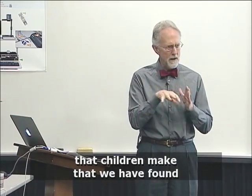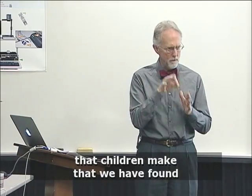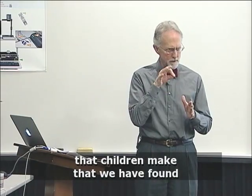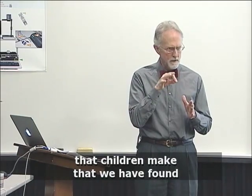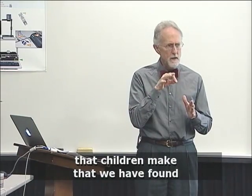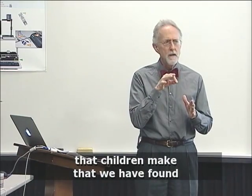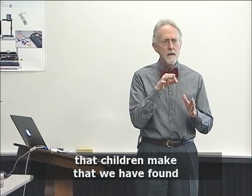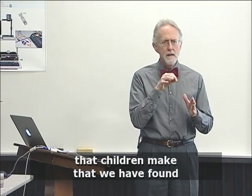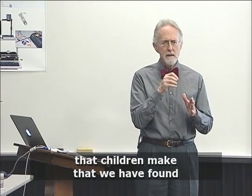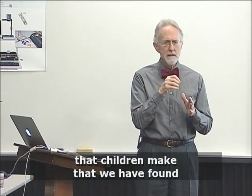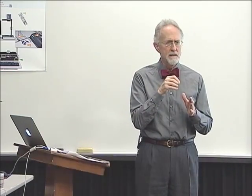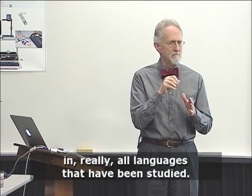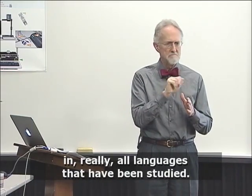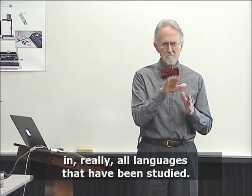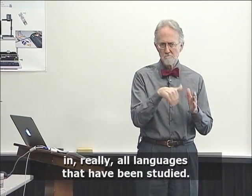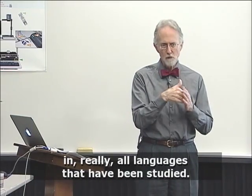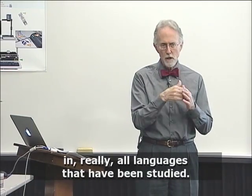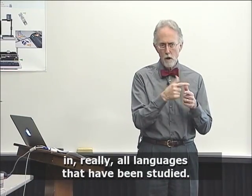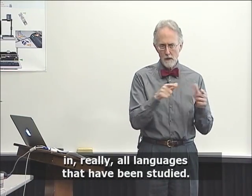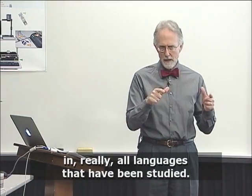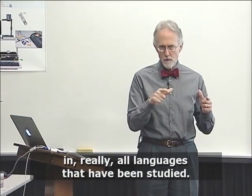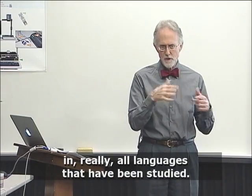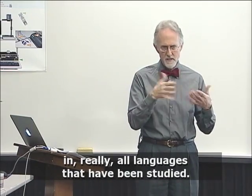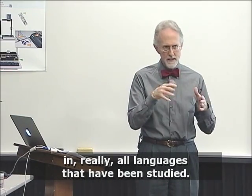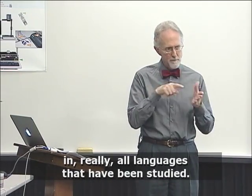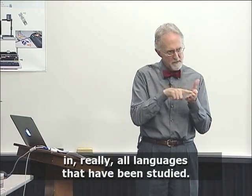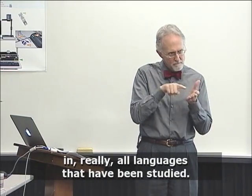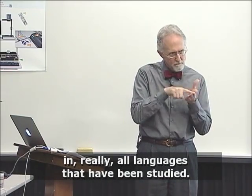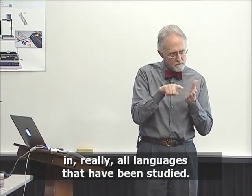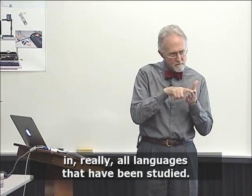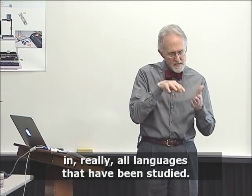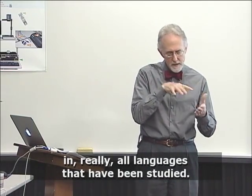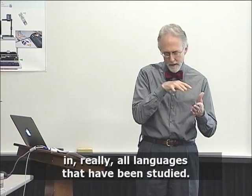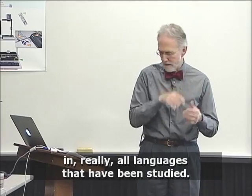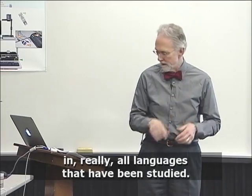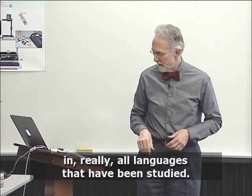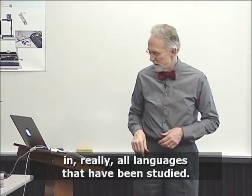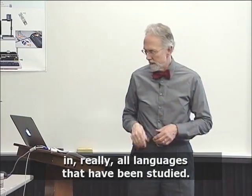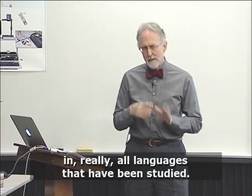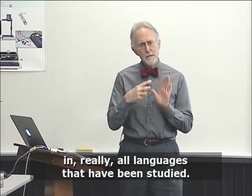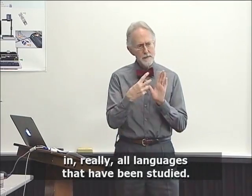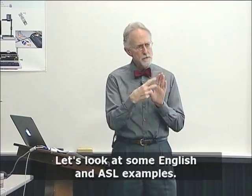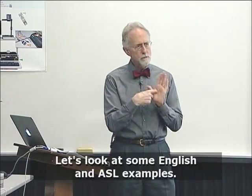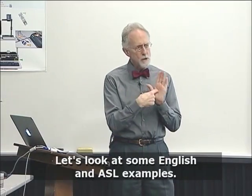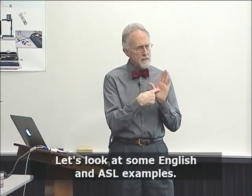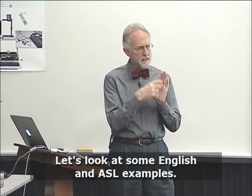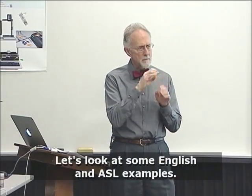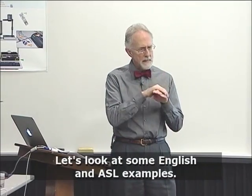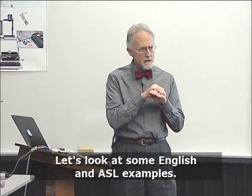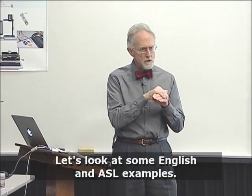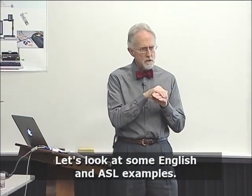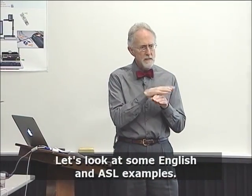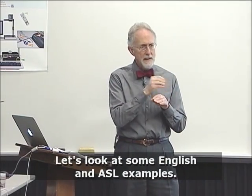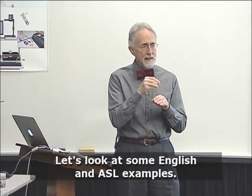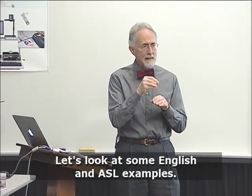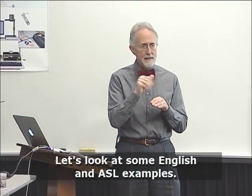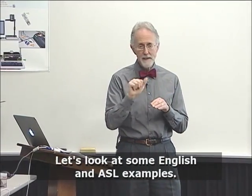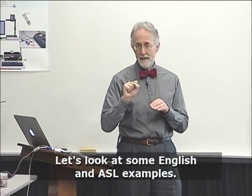found in really all languages that have been studied. Let's look at some English and